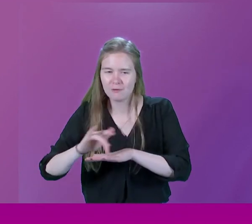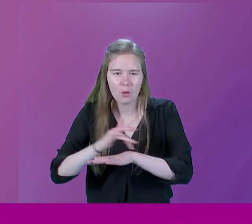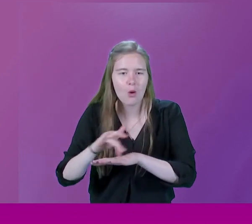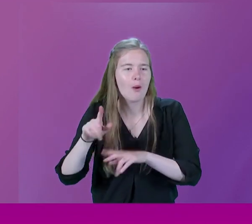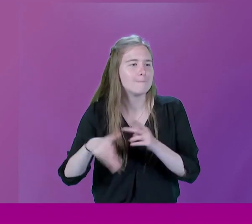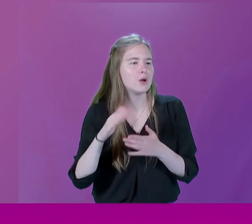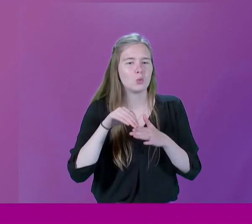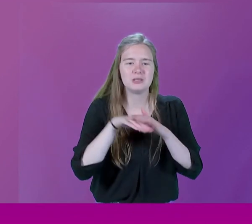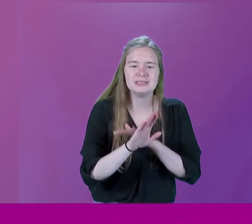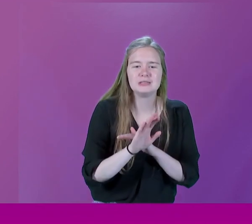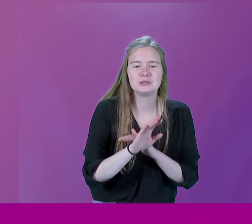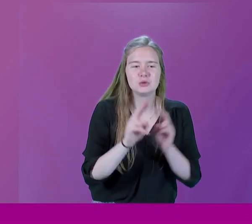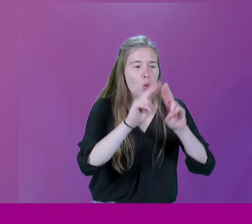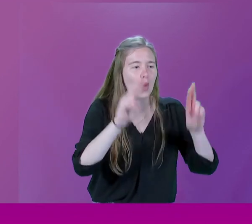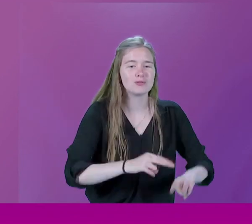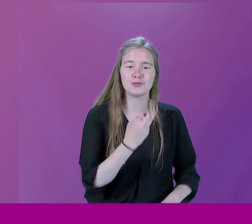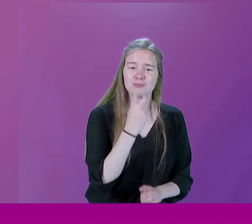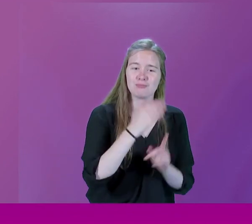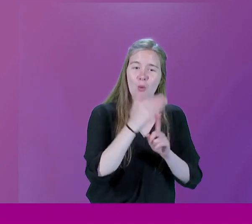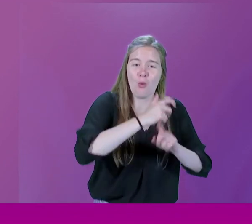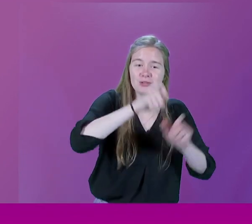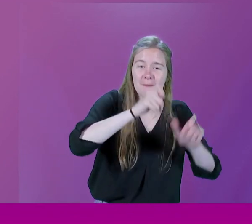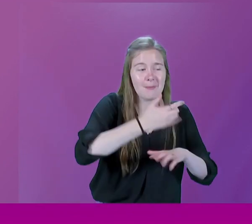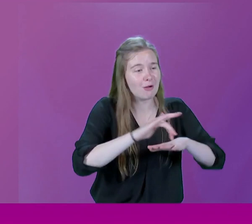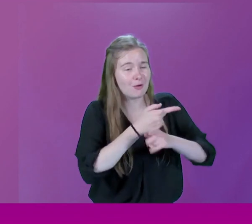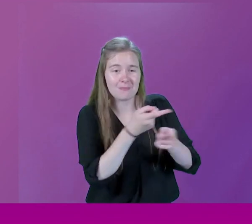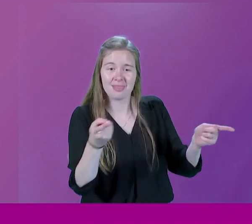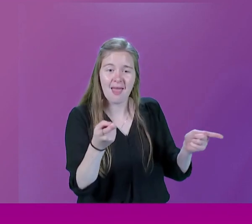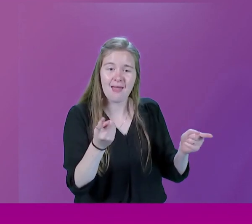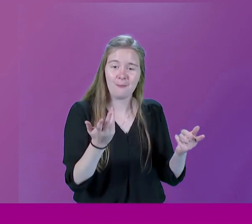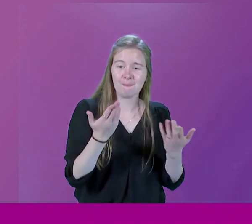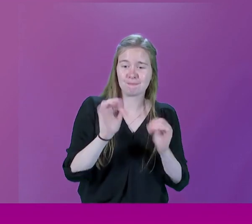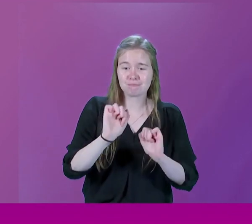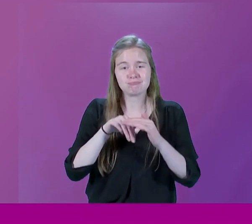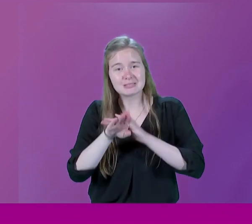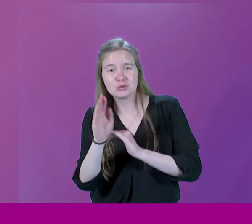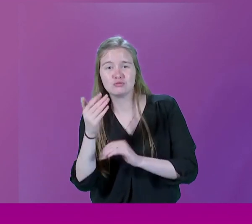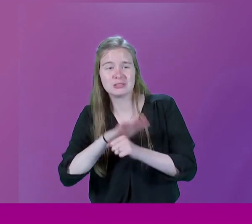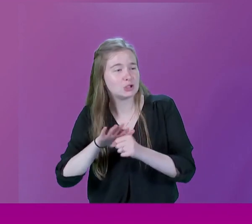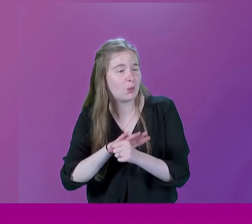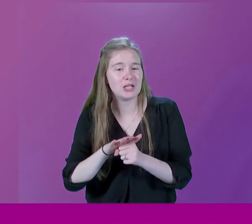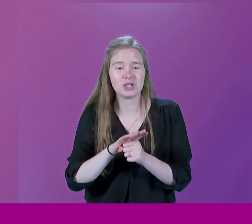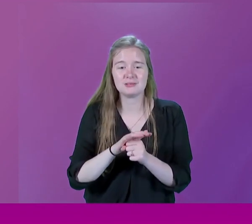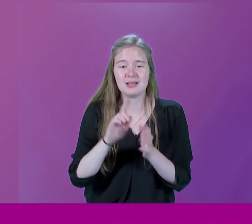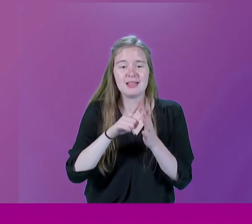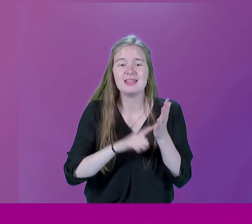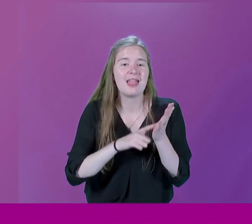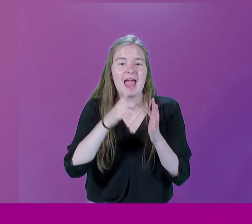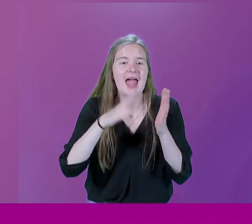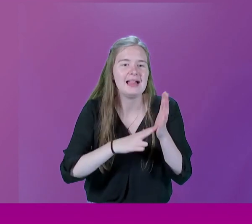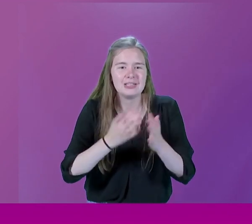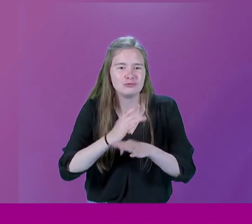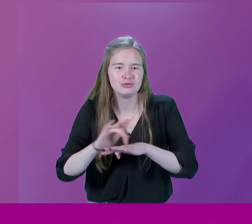into homes for the elderly to perform, going into any kind of situation, the Ellen Show or